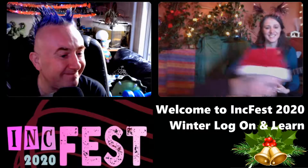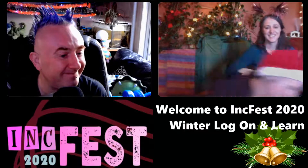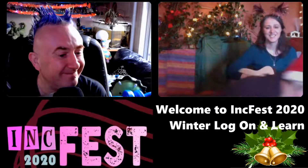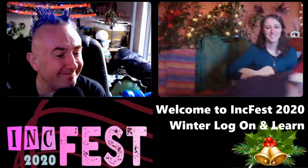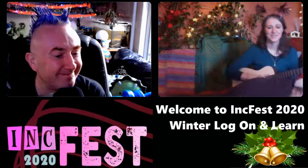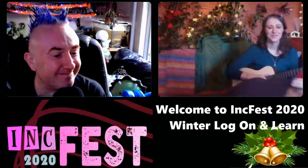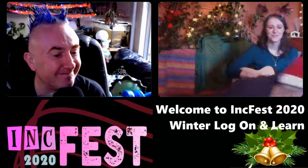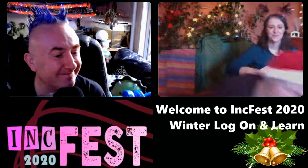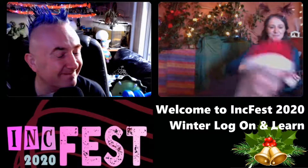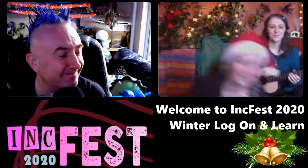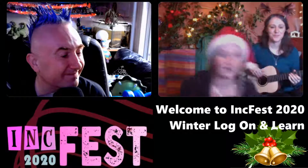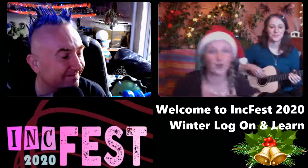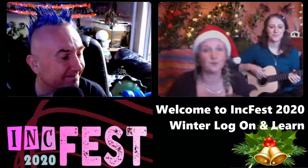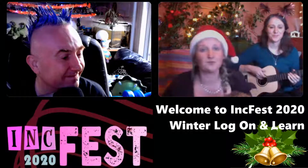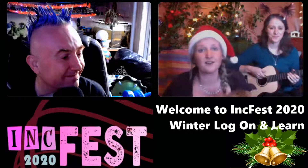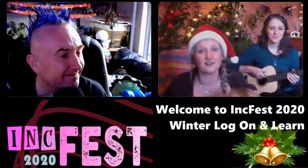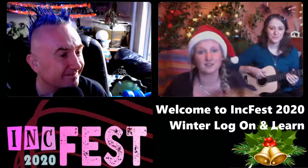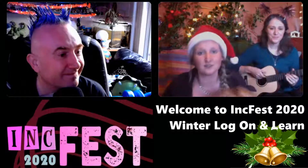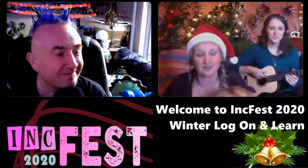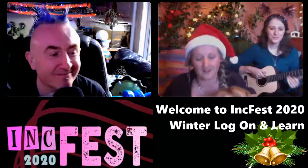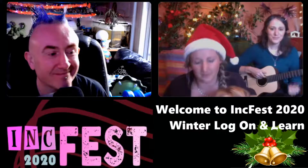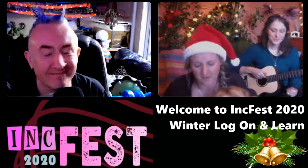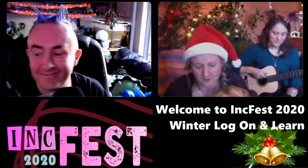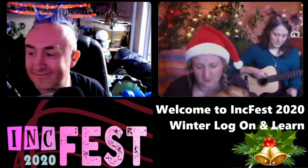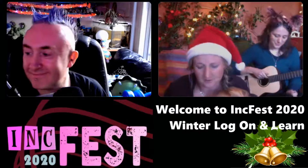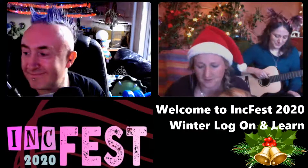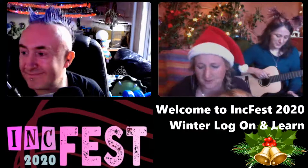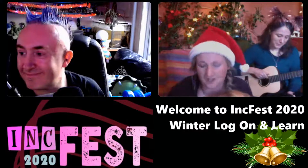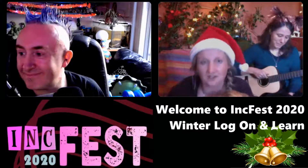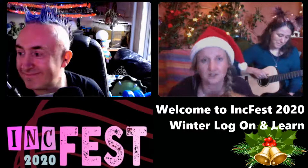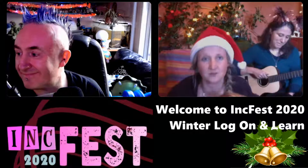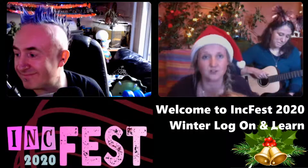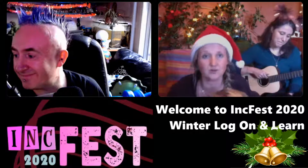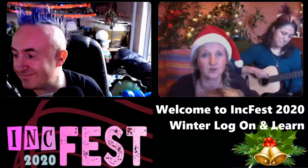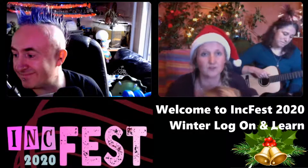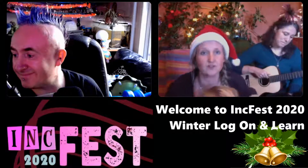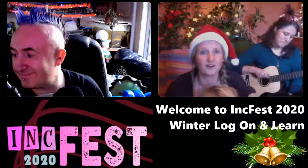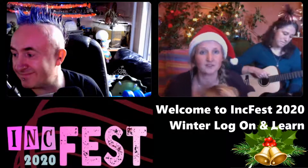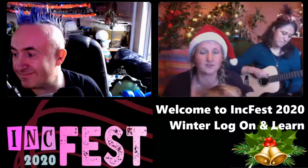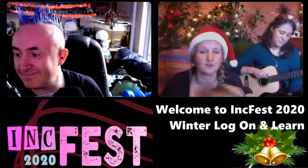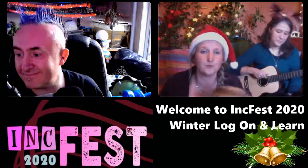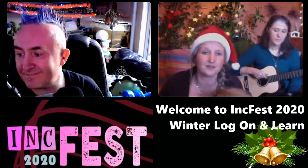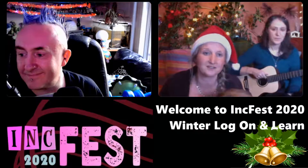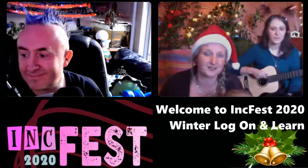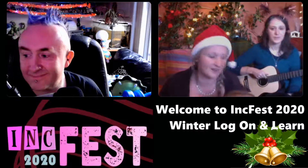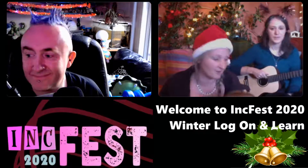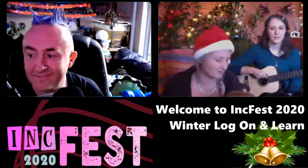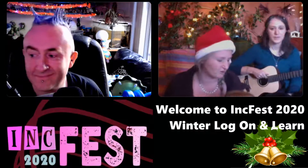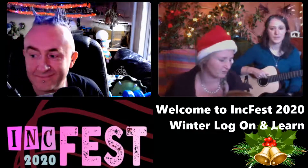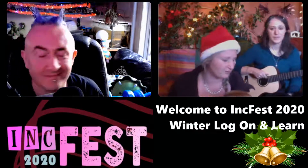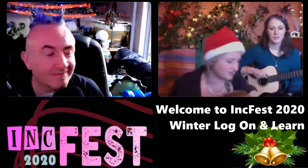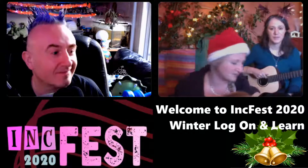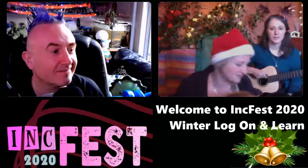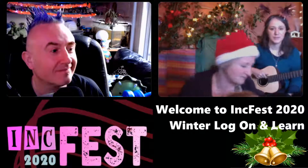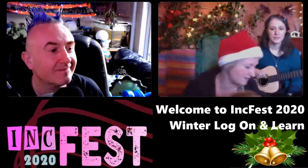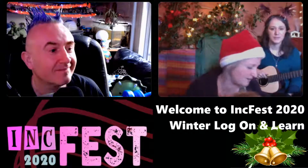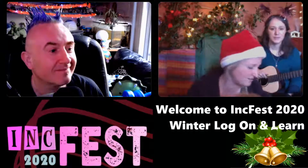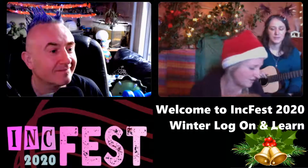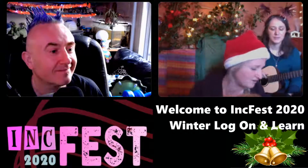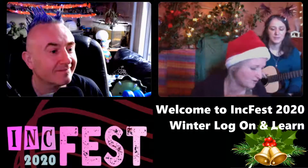Yeah. Fantastic. Yeah, I hope you really enjoyed that and that you can continue to enjoy it for the next few weeks leading up to Christmas. I think it is very good for